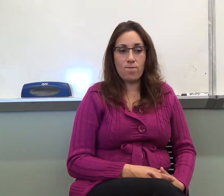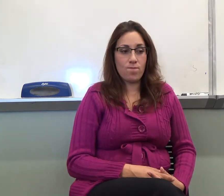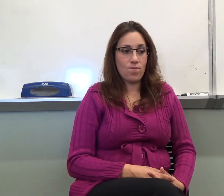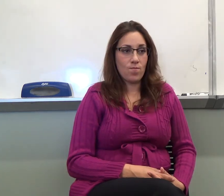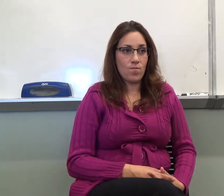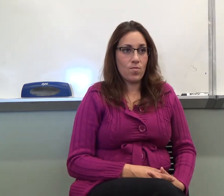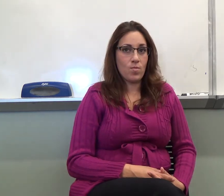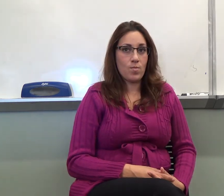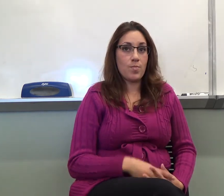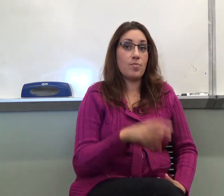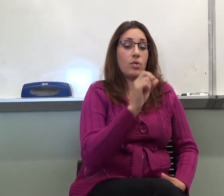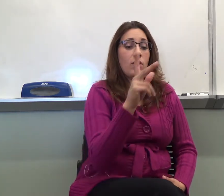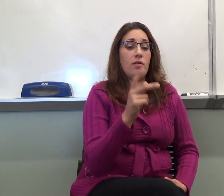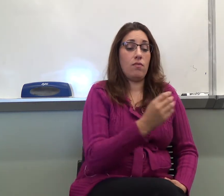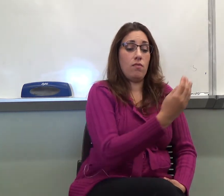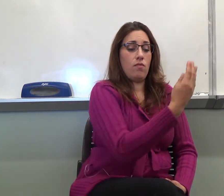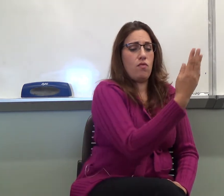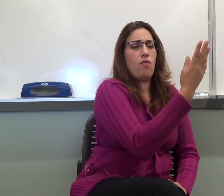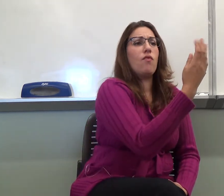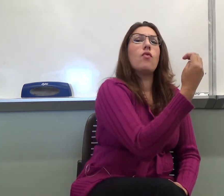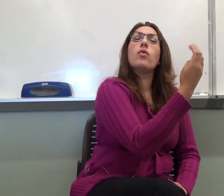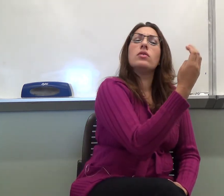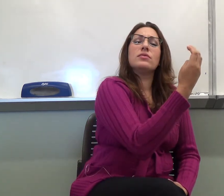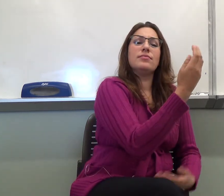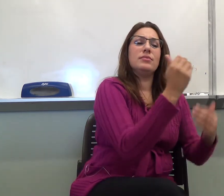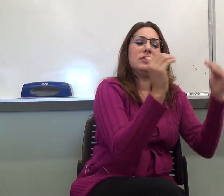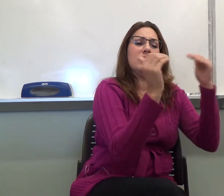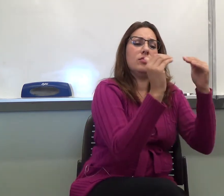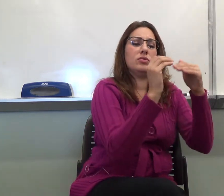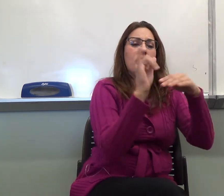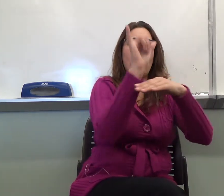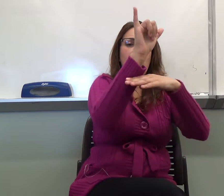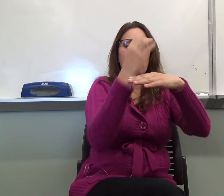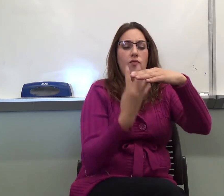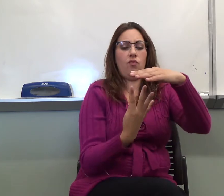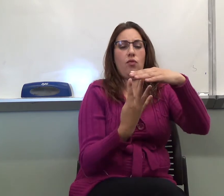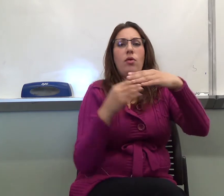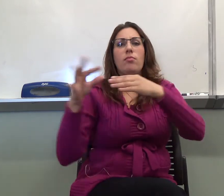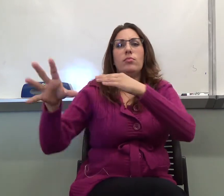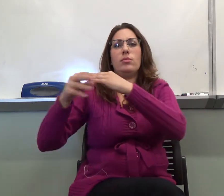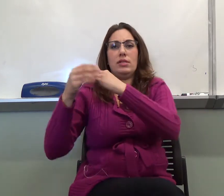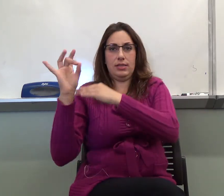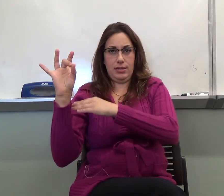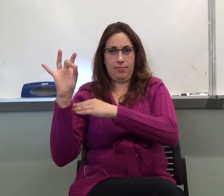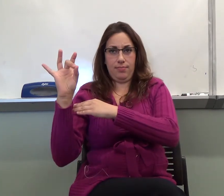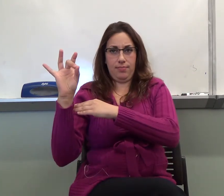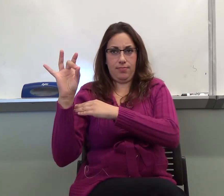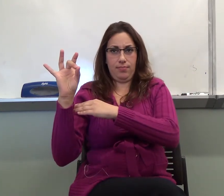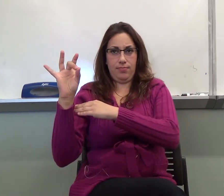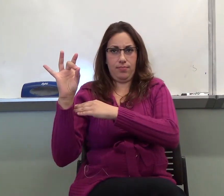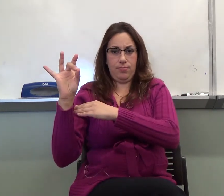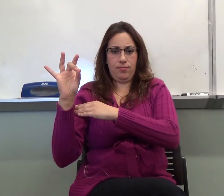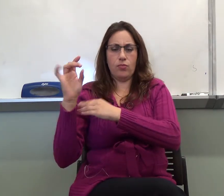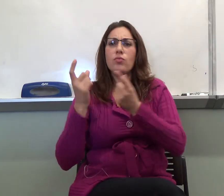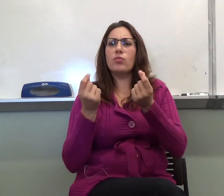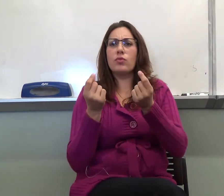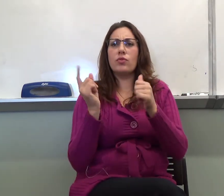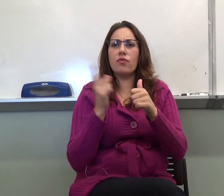Okay, 14 is equal to y over 4 plus 8. Once again, isolate the term that's got the y